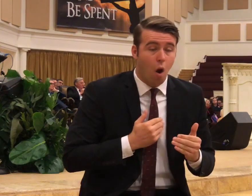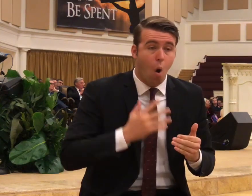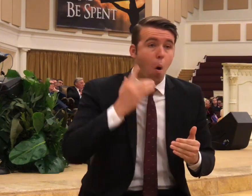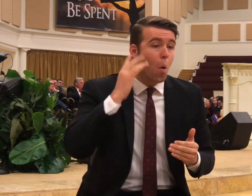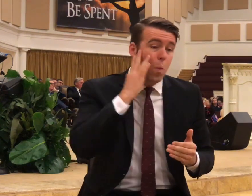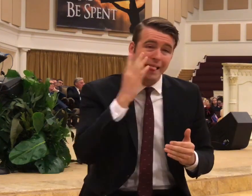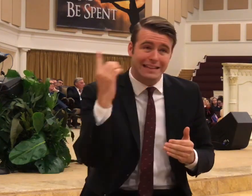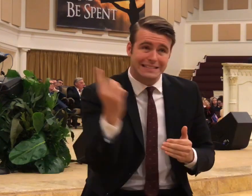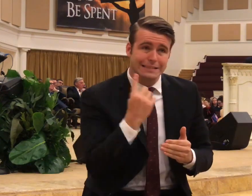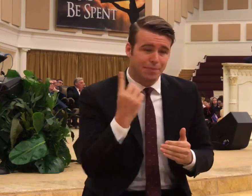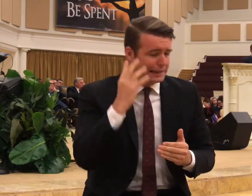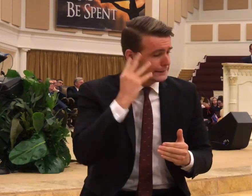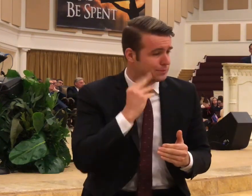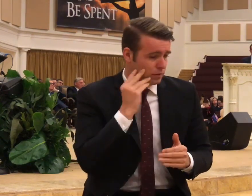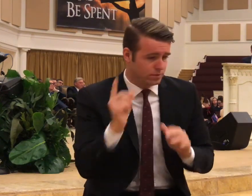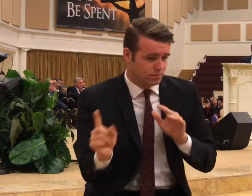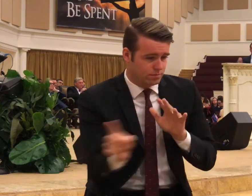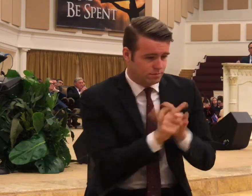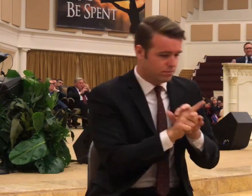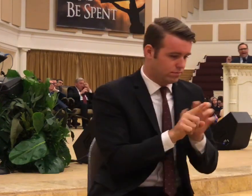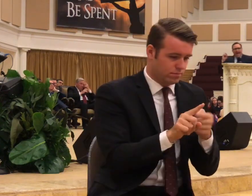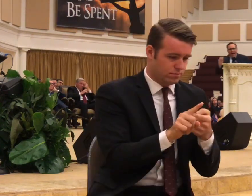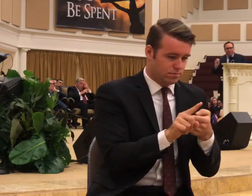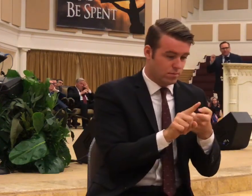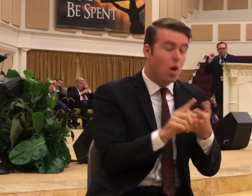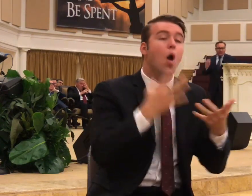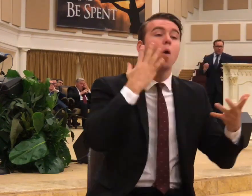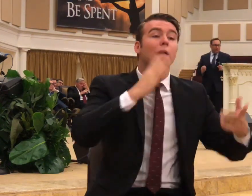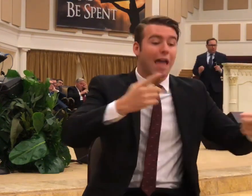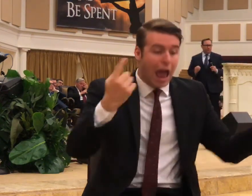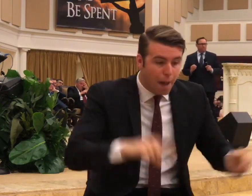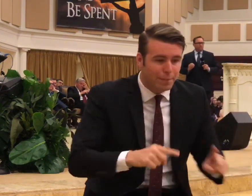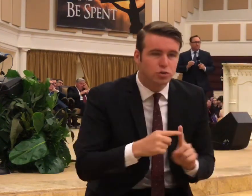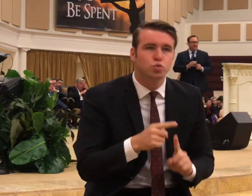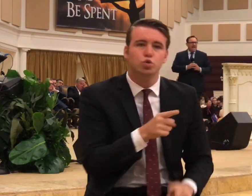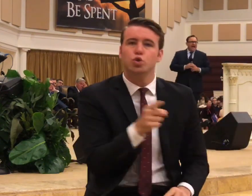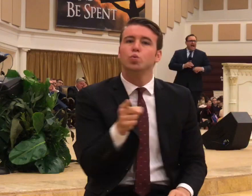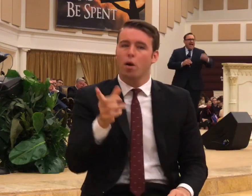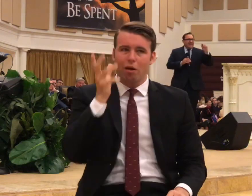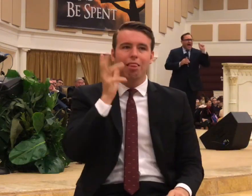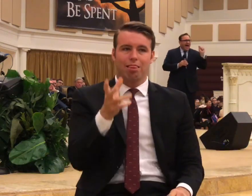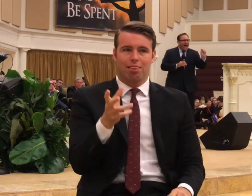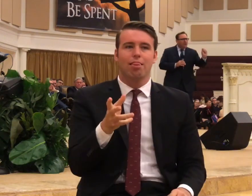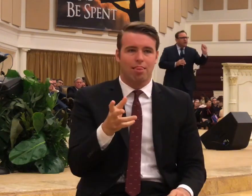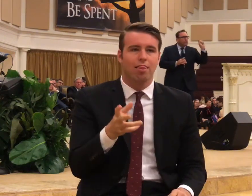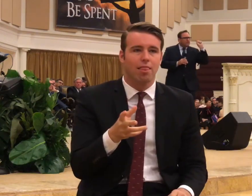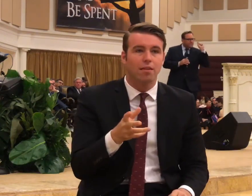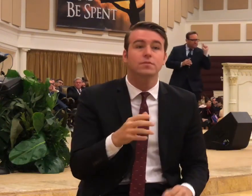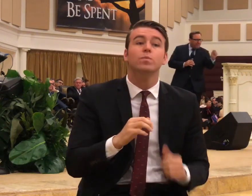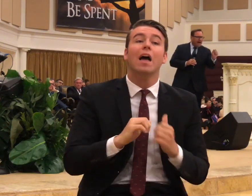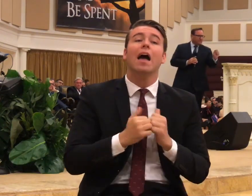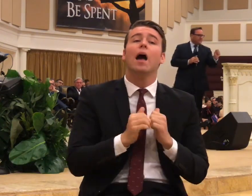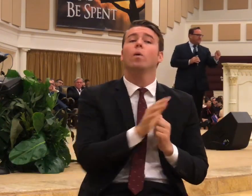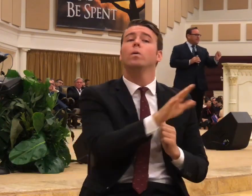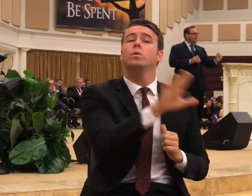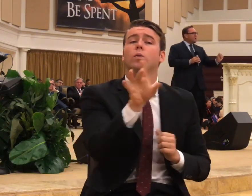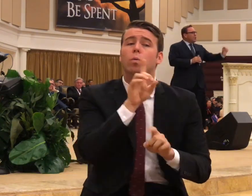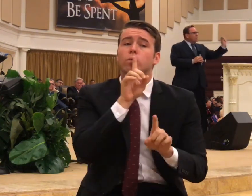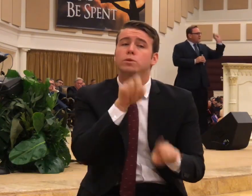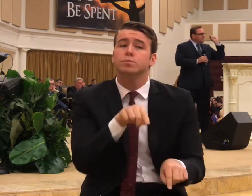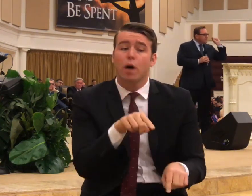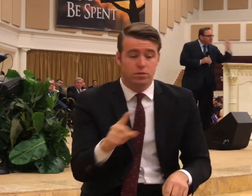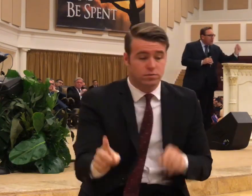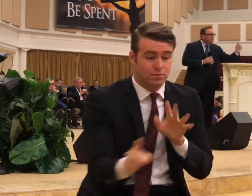experience some things that are going to happen to you. And how you respond to